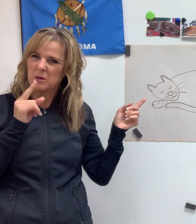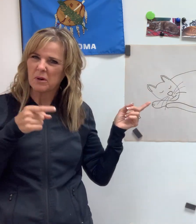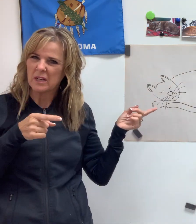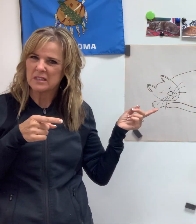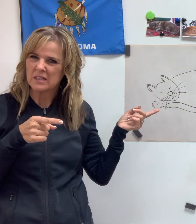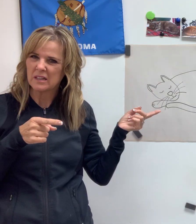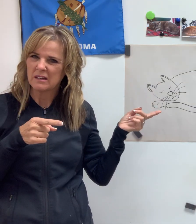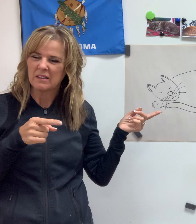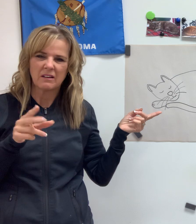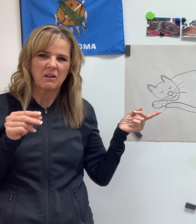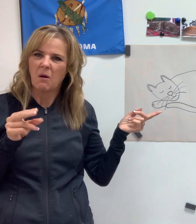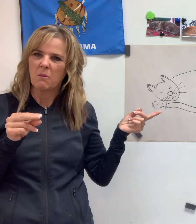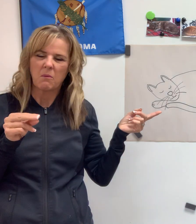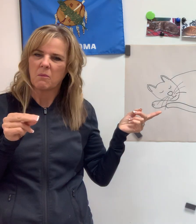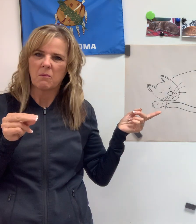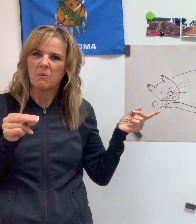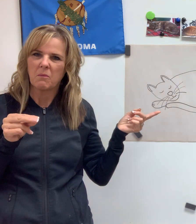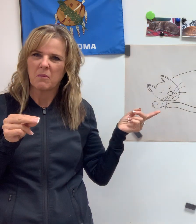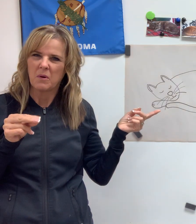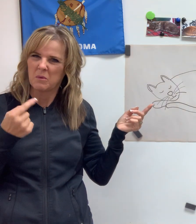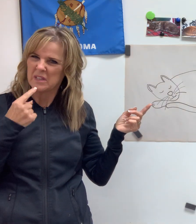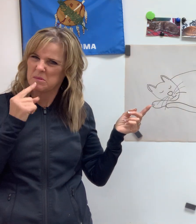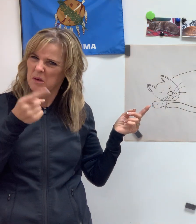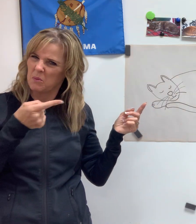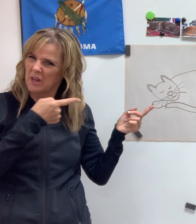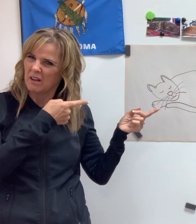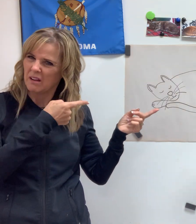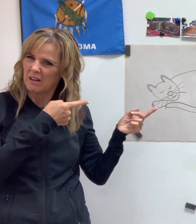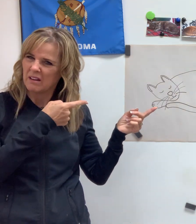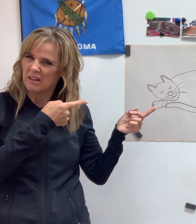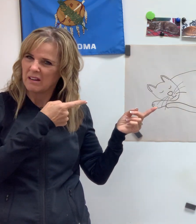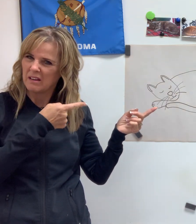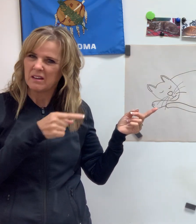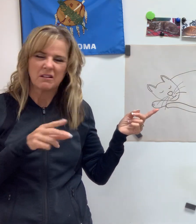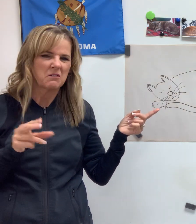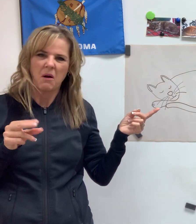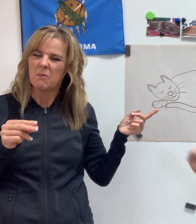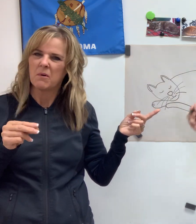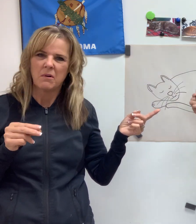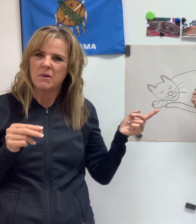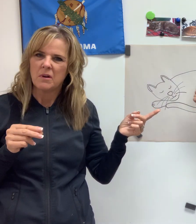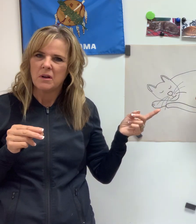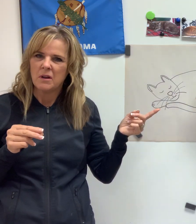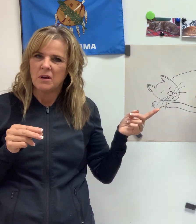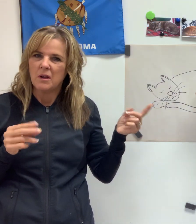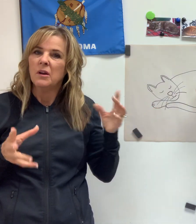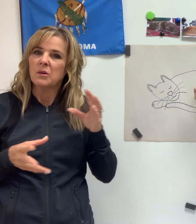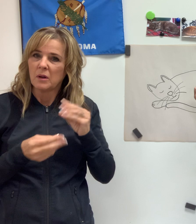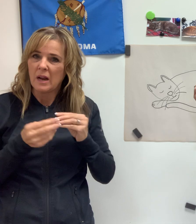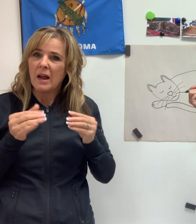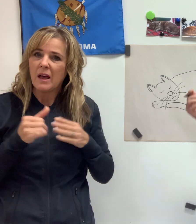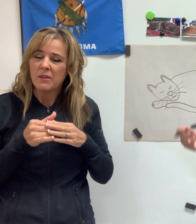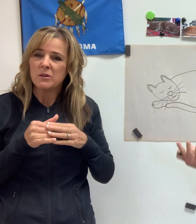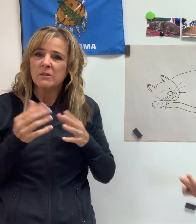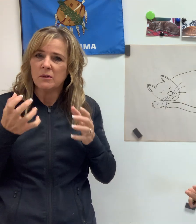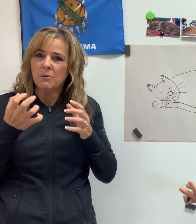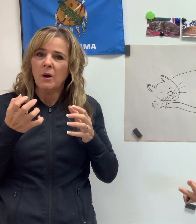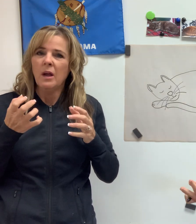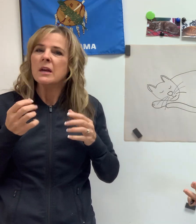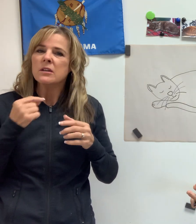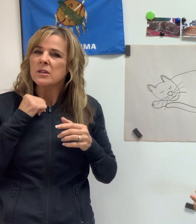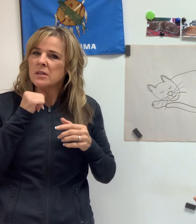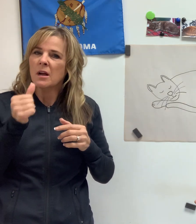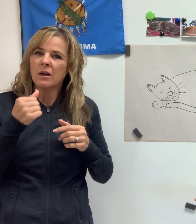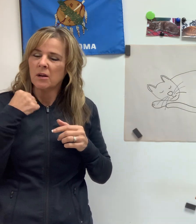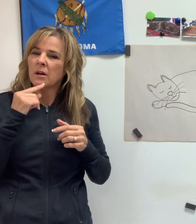like this? No. Would this be a realistic pattern like this? No. You can add those patterns if you want. It's just